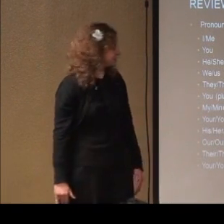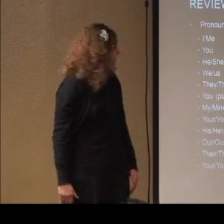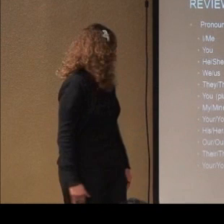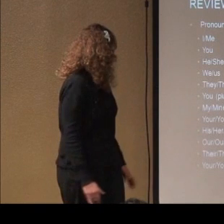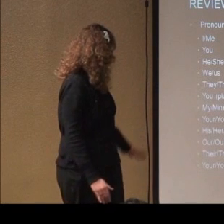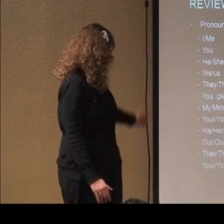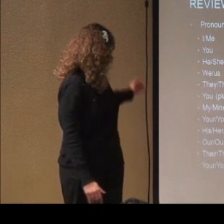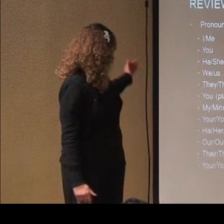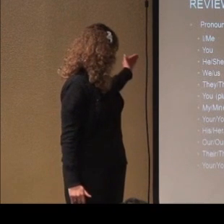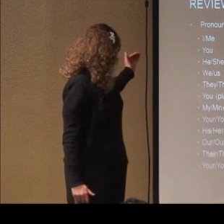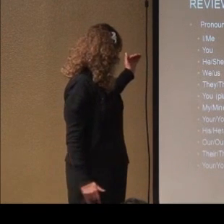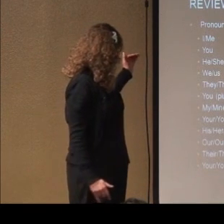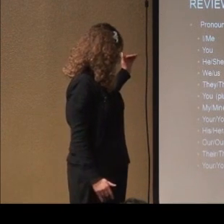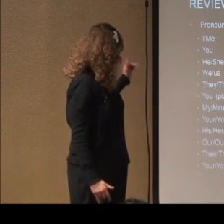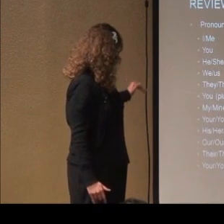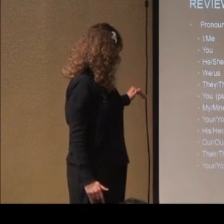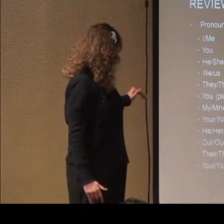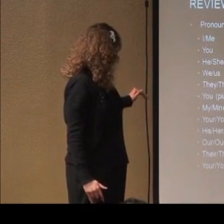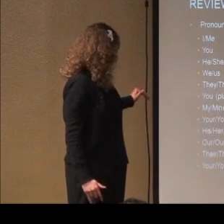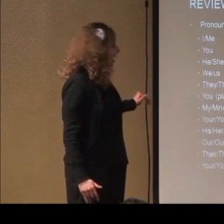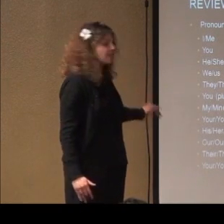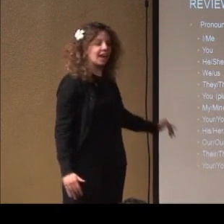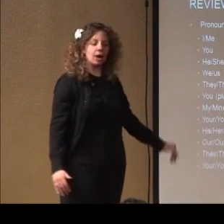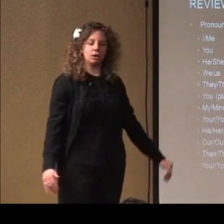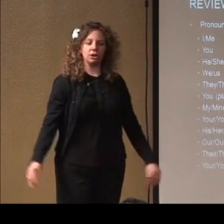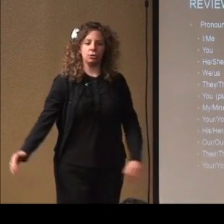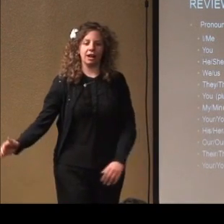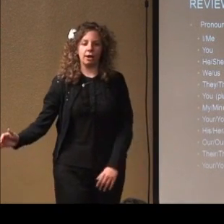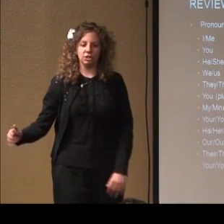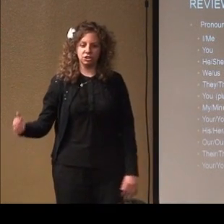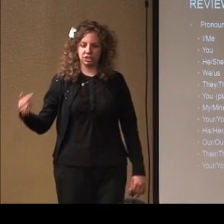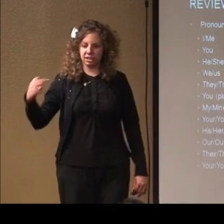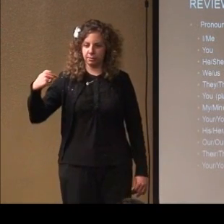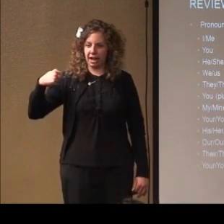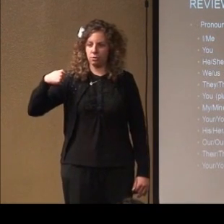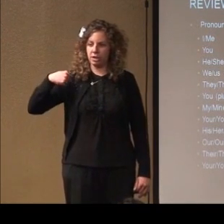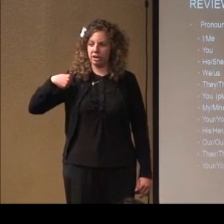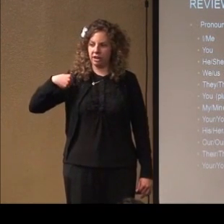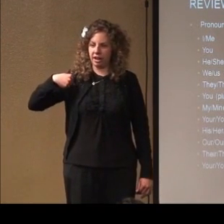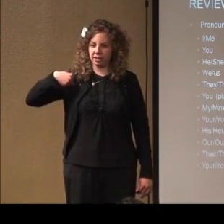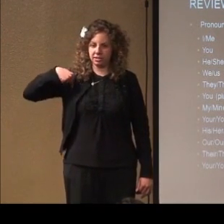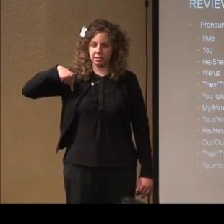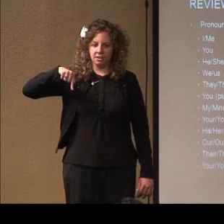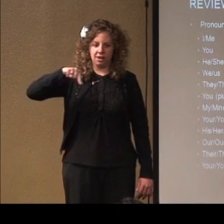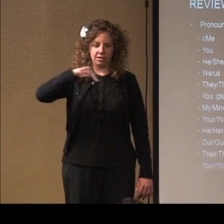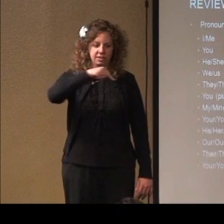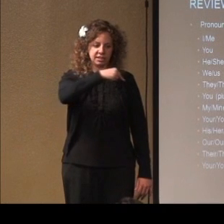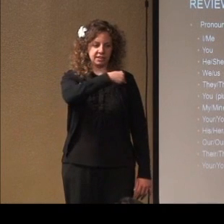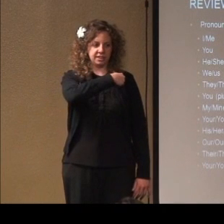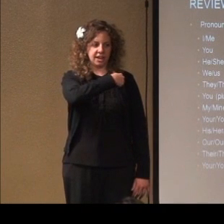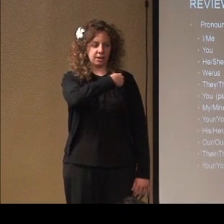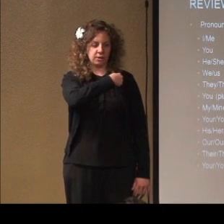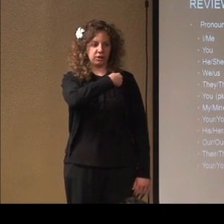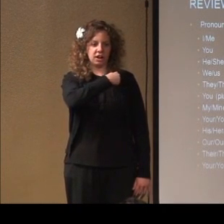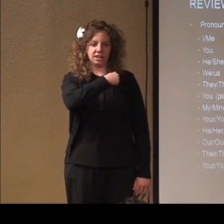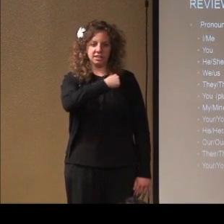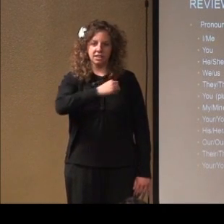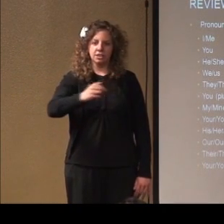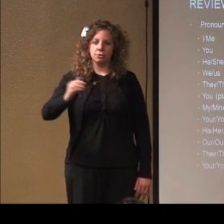got it. Okay, coming down, then we have our or ours, just like we had we or us on this side like that going across. Then we